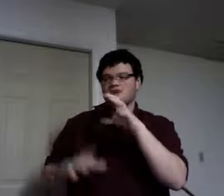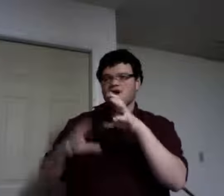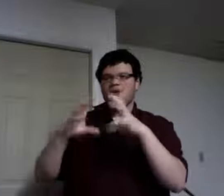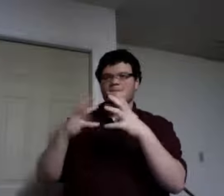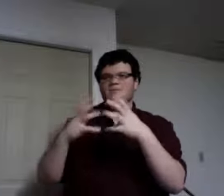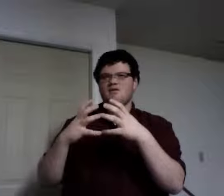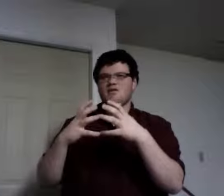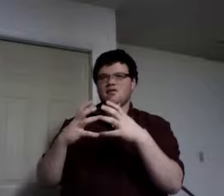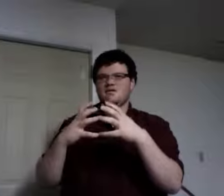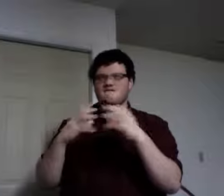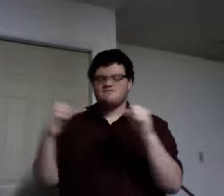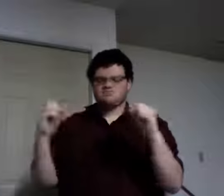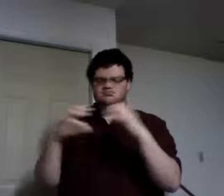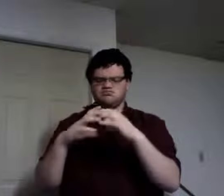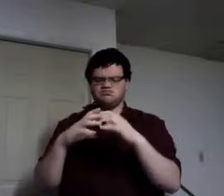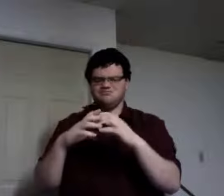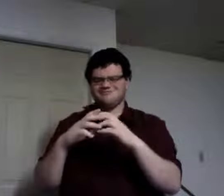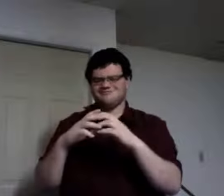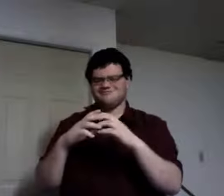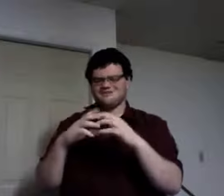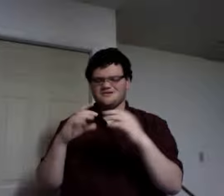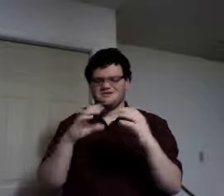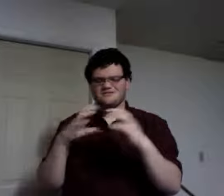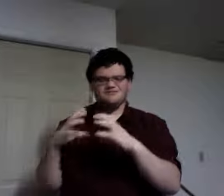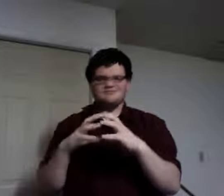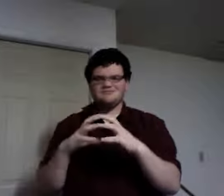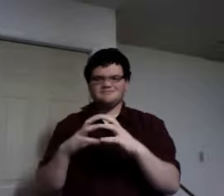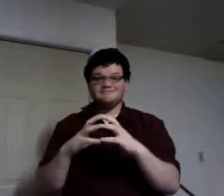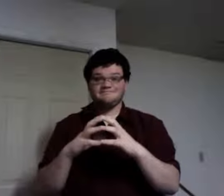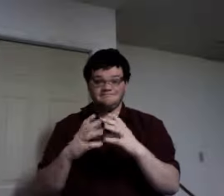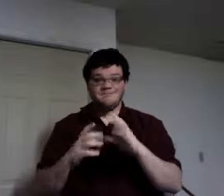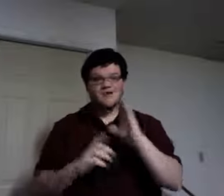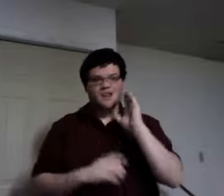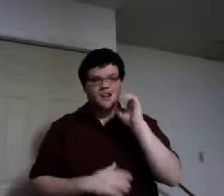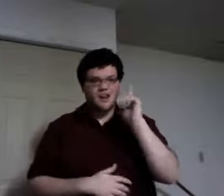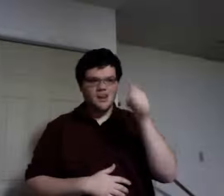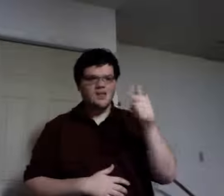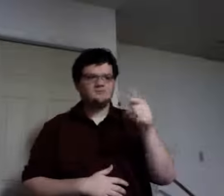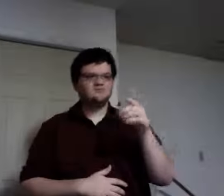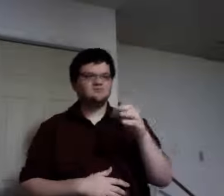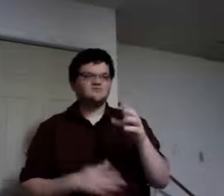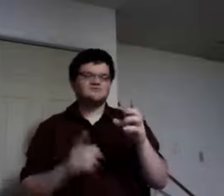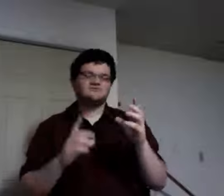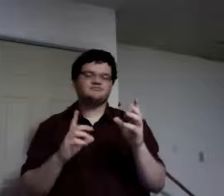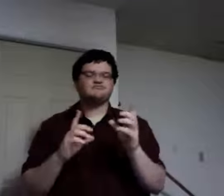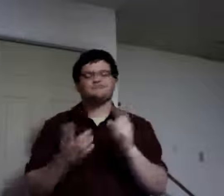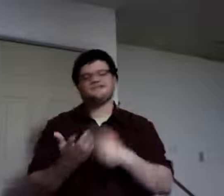few videos we'll talk about what happens once that hydrogen fuel in the core starts to run out.